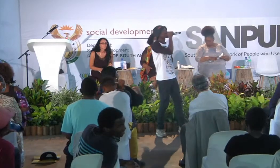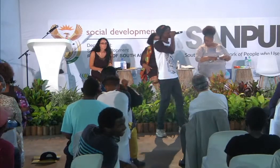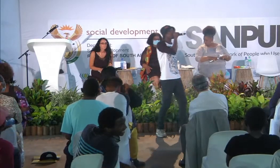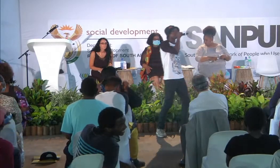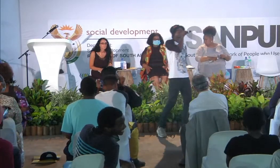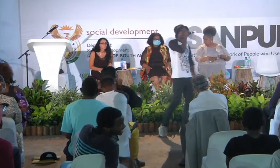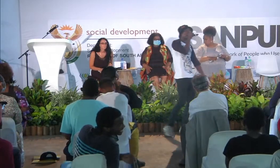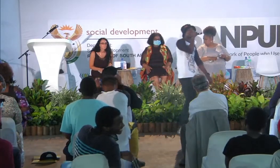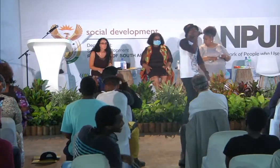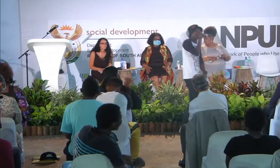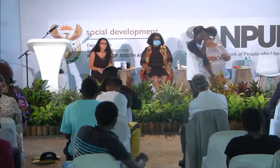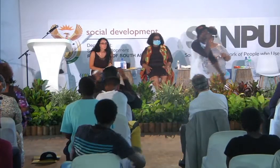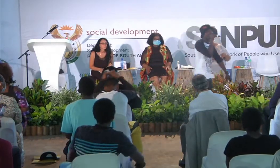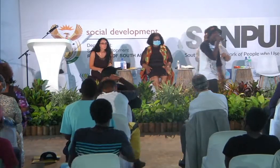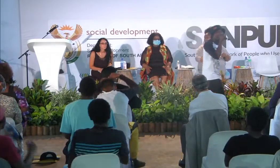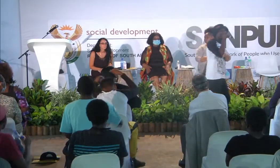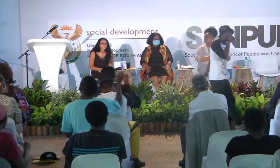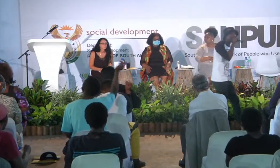amazing